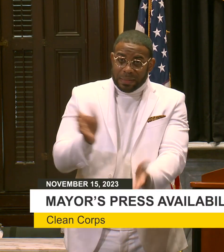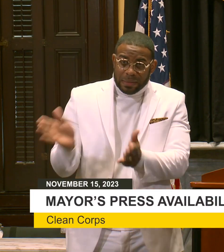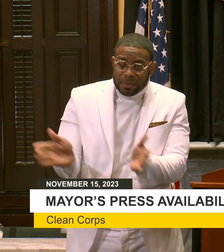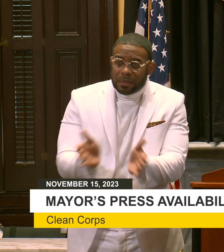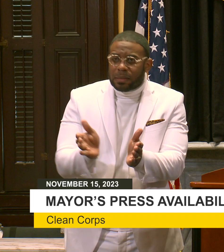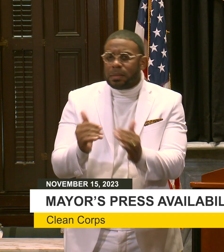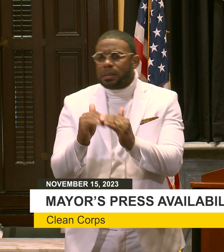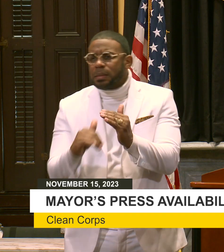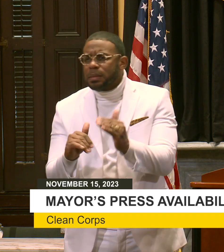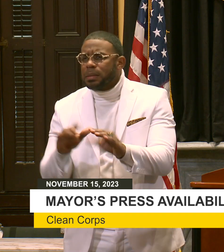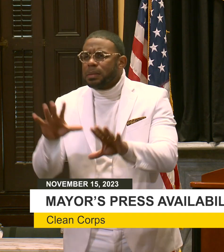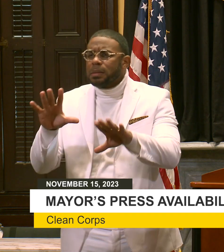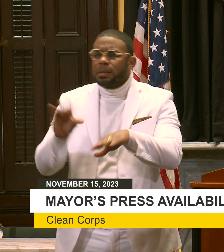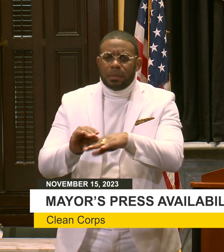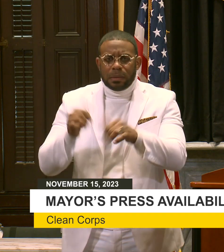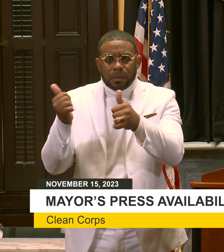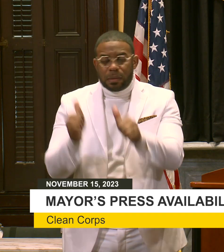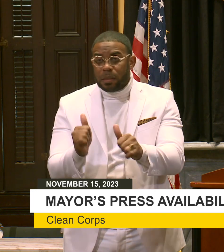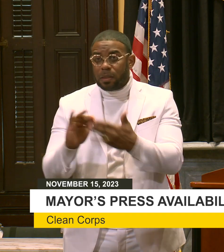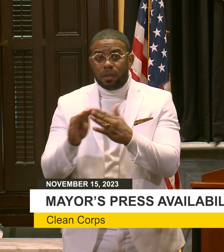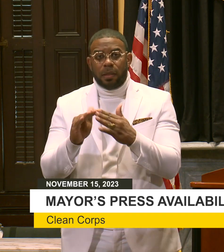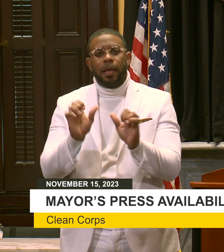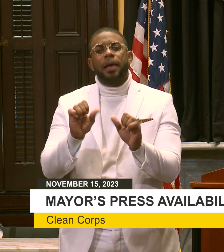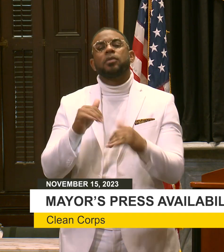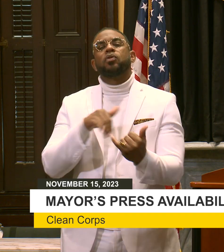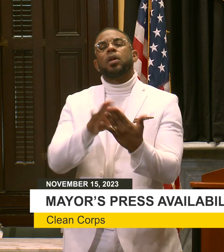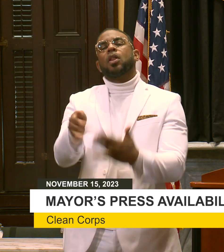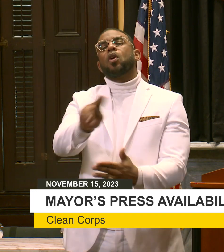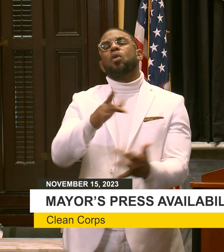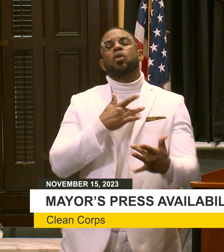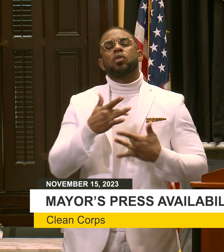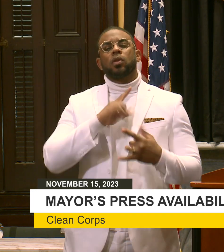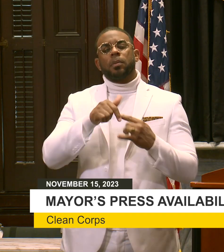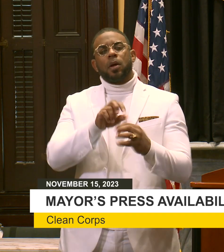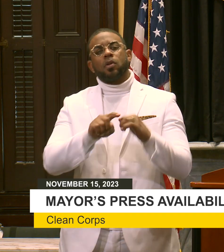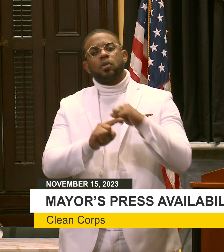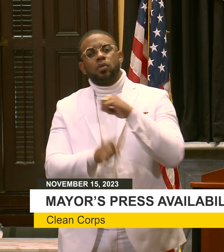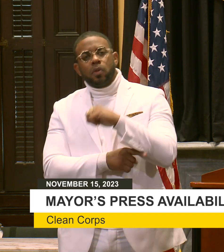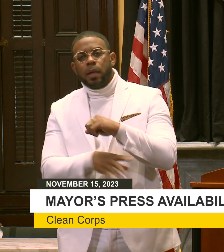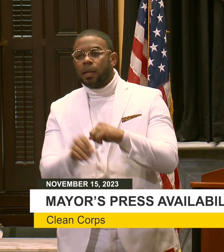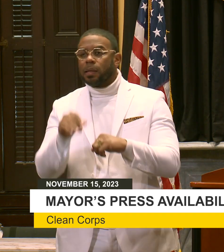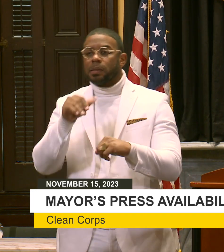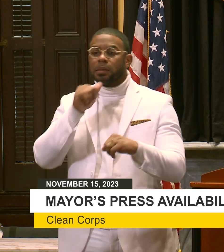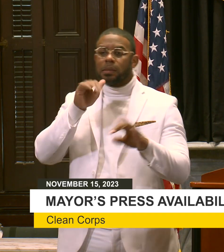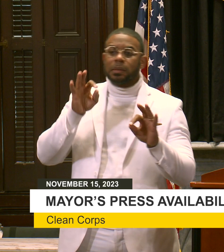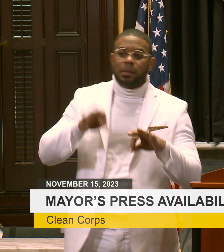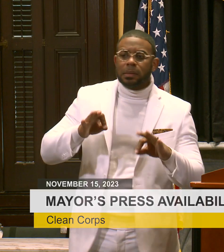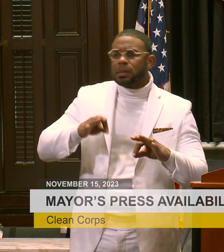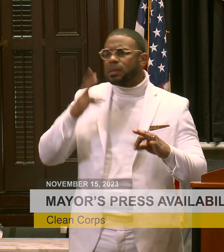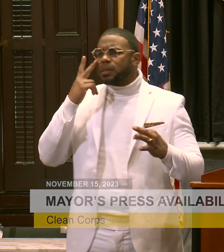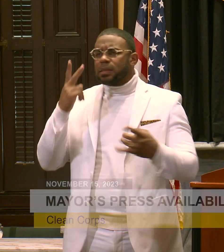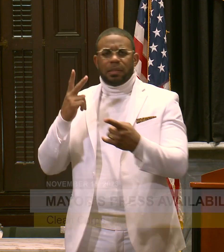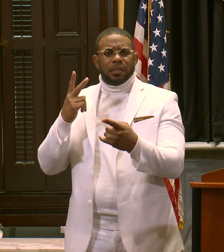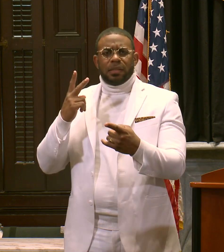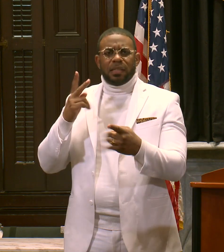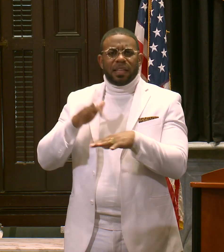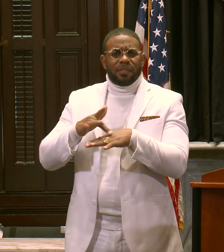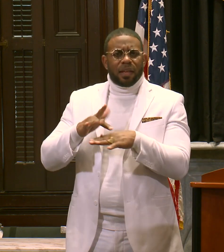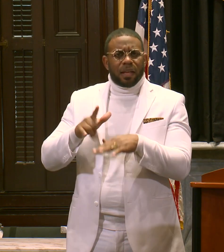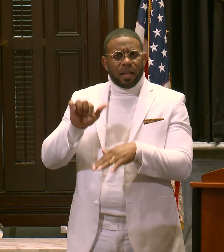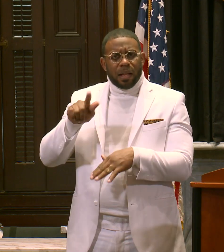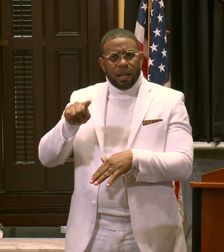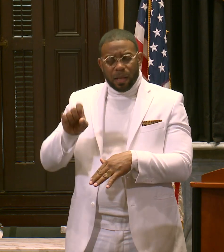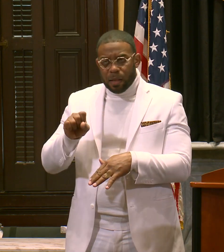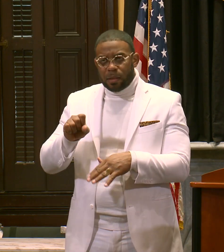in communities that they are able to address their own concerns about trash and unmaintained vacant lots, and providing